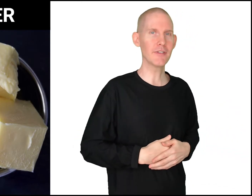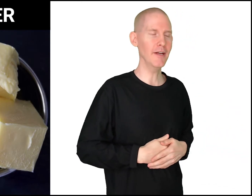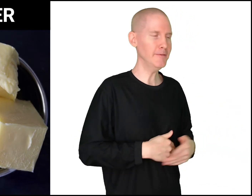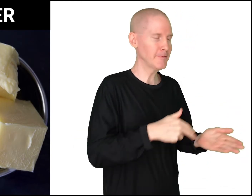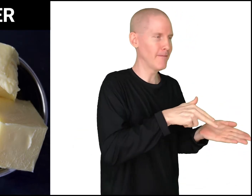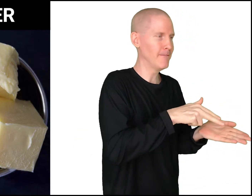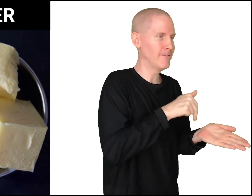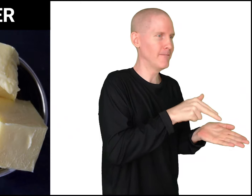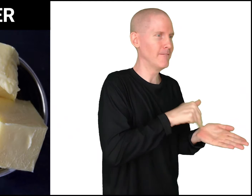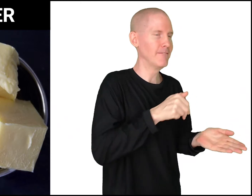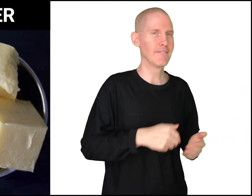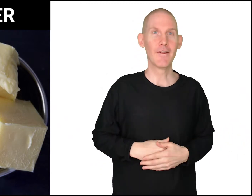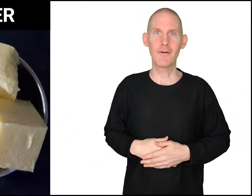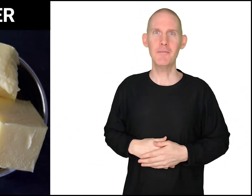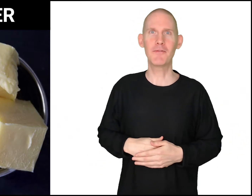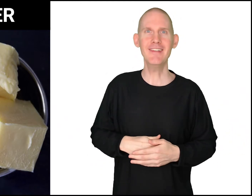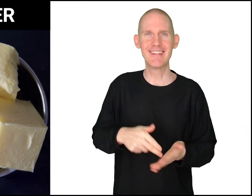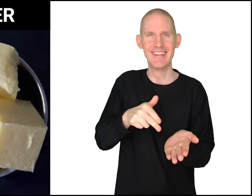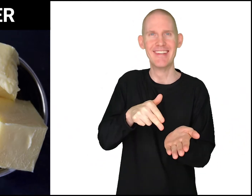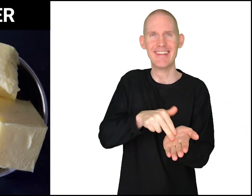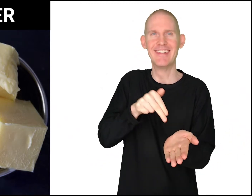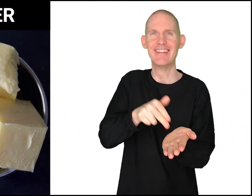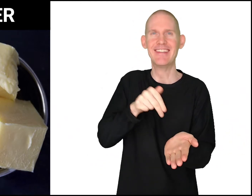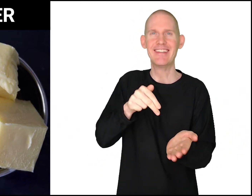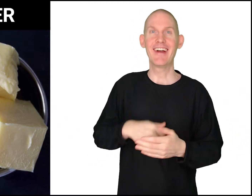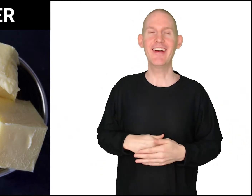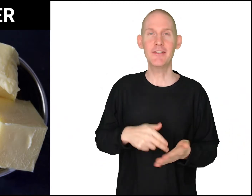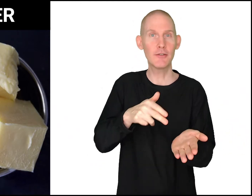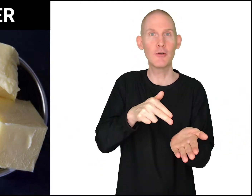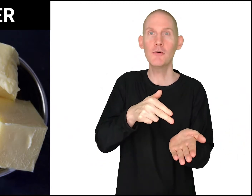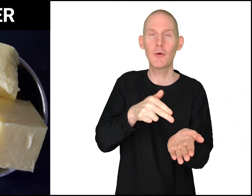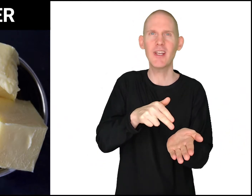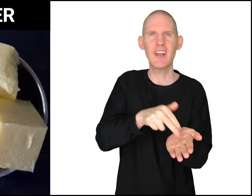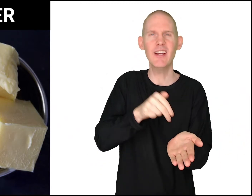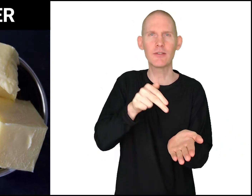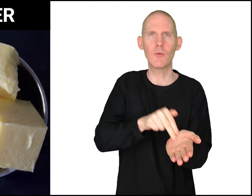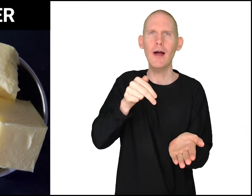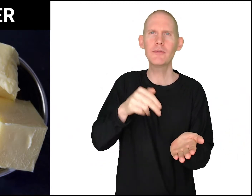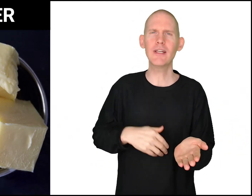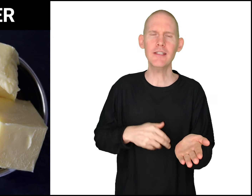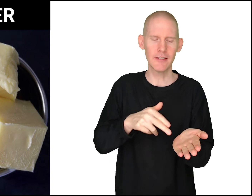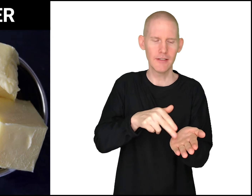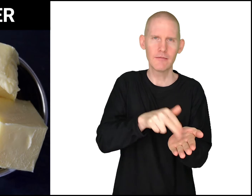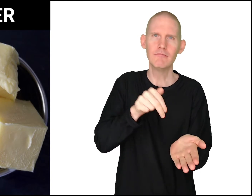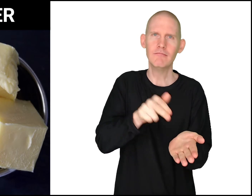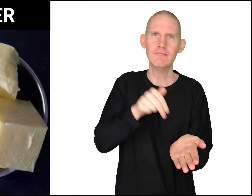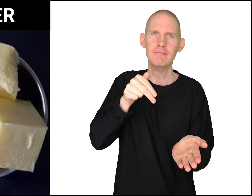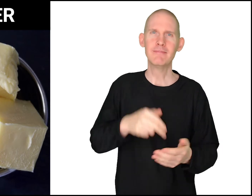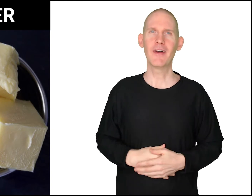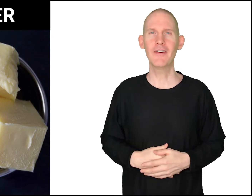side, from the front. All right, just 2 quick kind of swabs, I guess. All right,